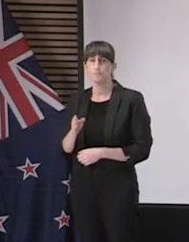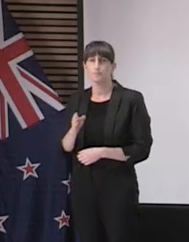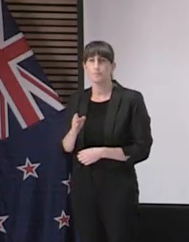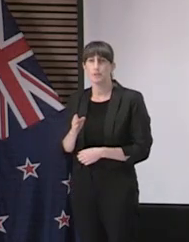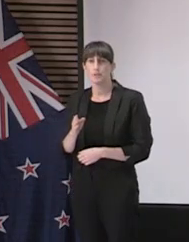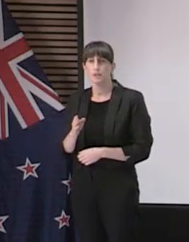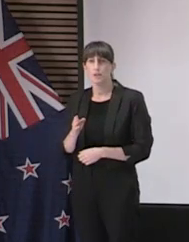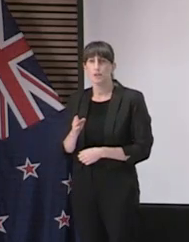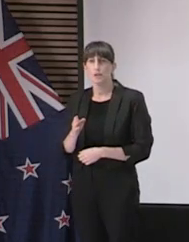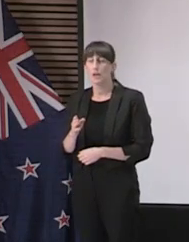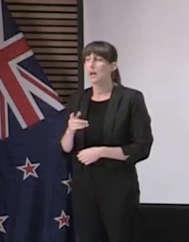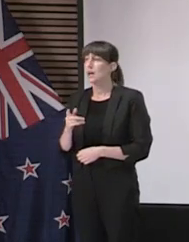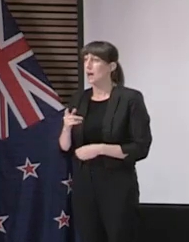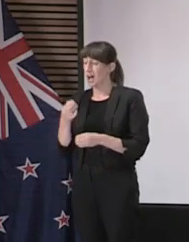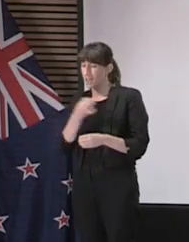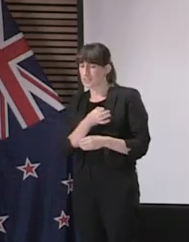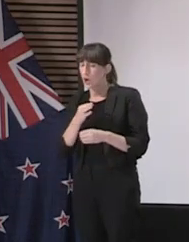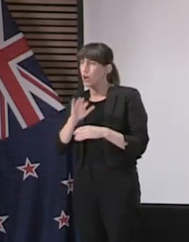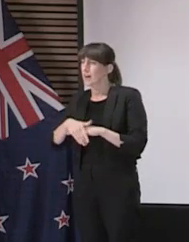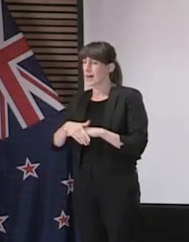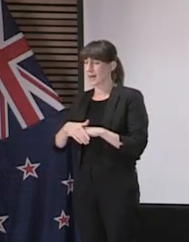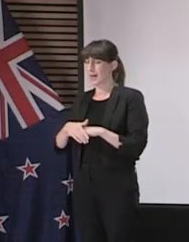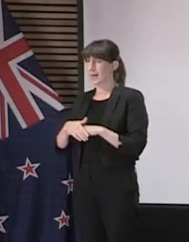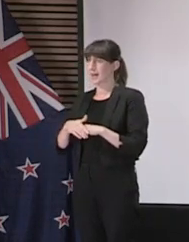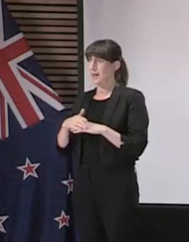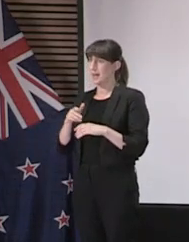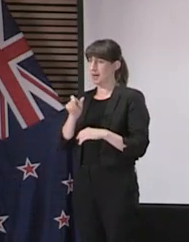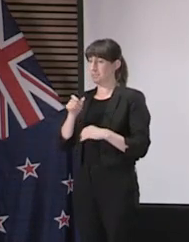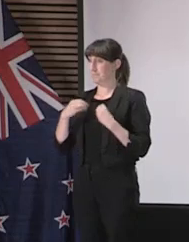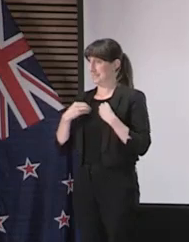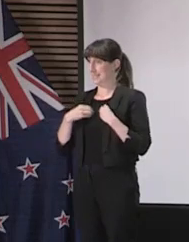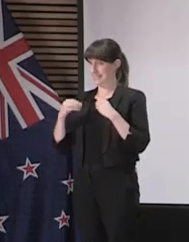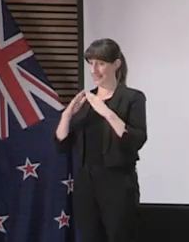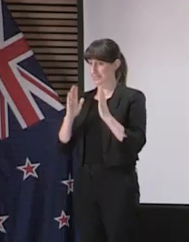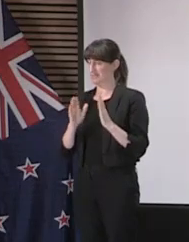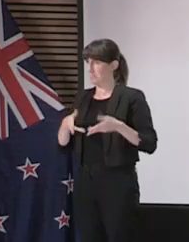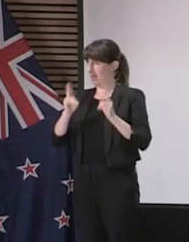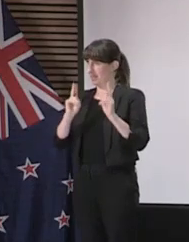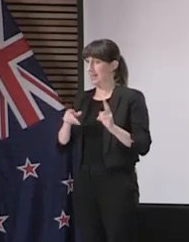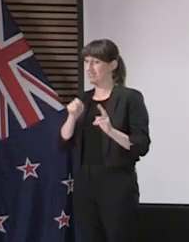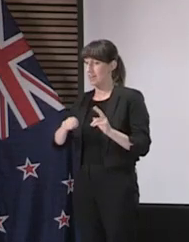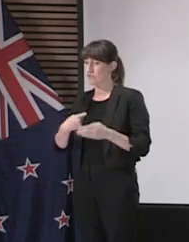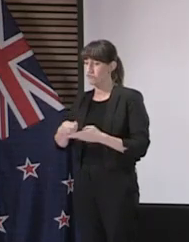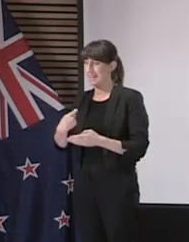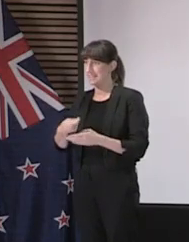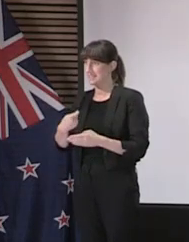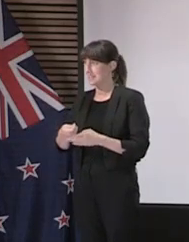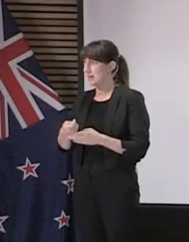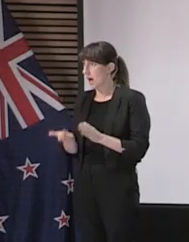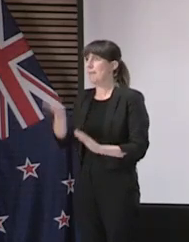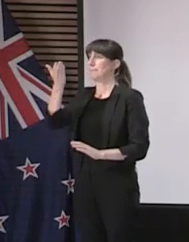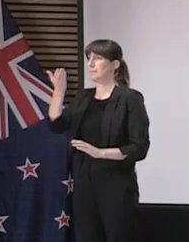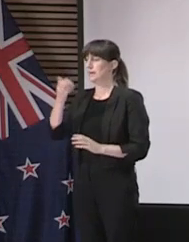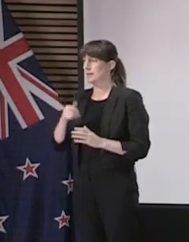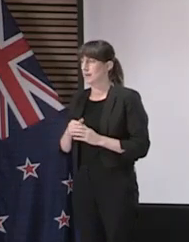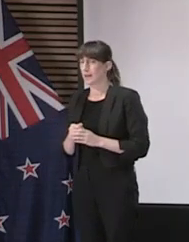Sorry, someone who's had their rent hiked? Yeah, a business owner who's had Yes. their rent raised says this morning's announcement was a token gesture. It's not addressed